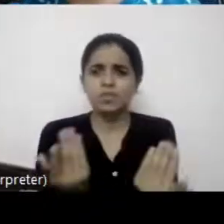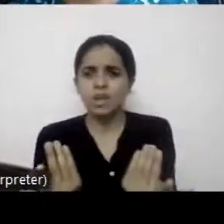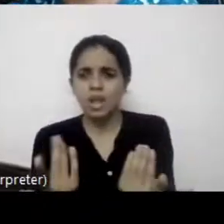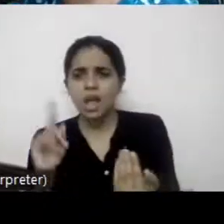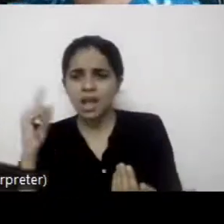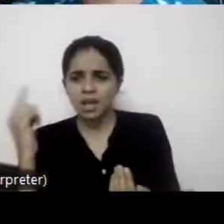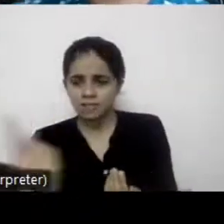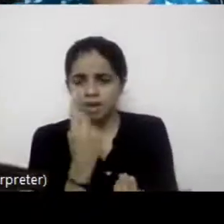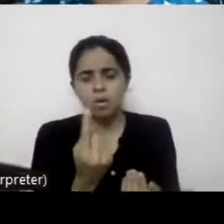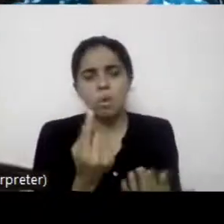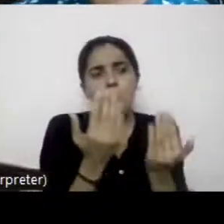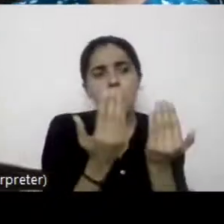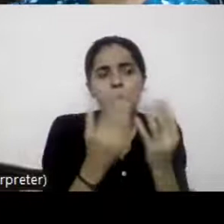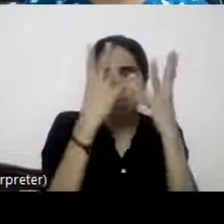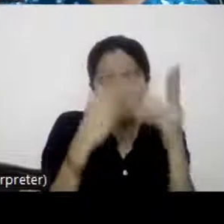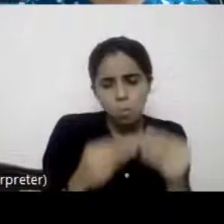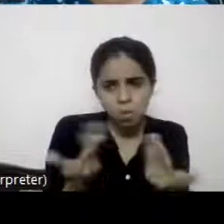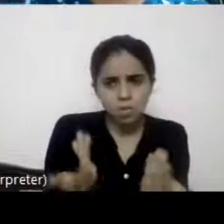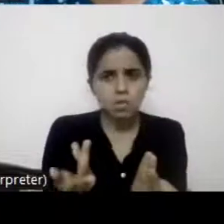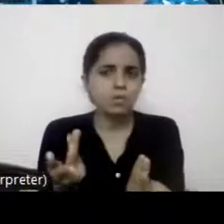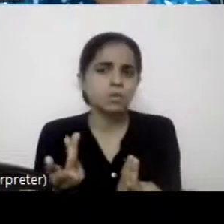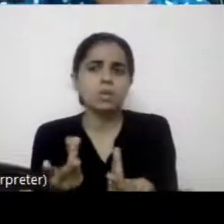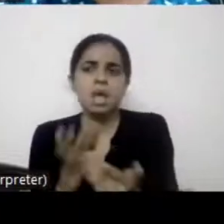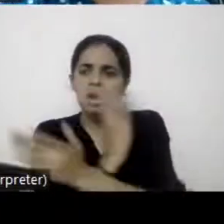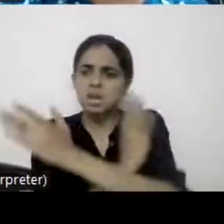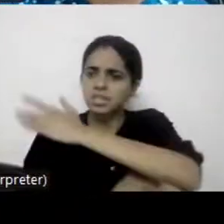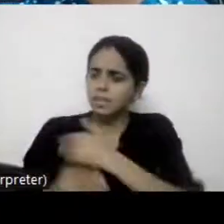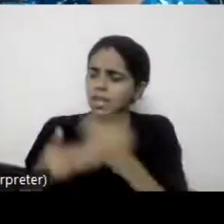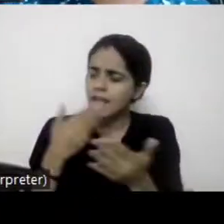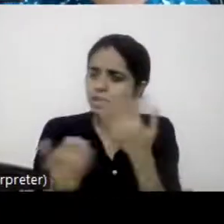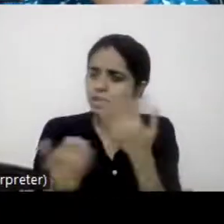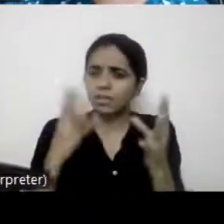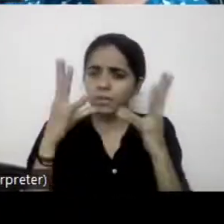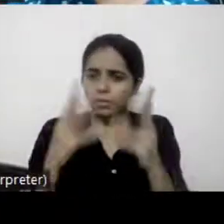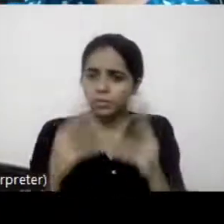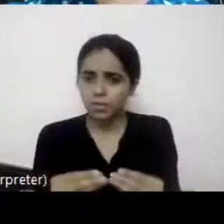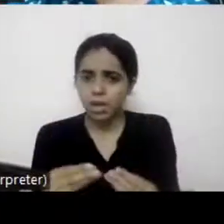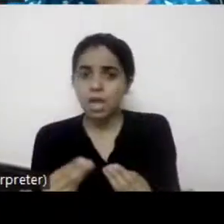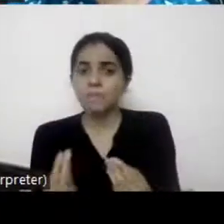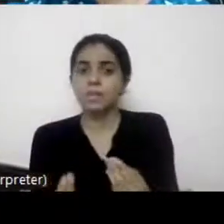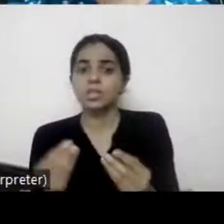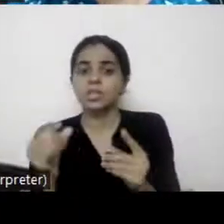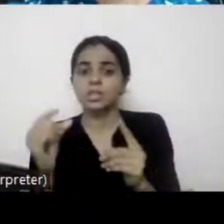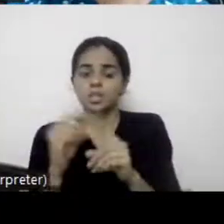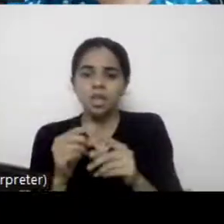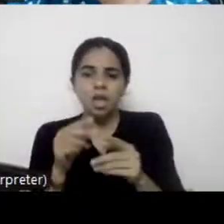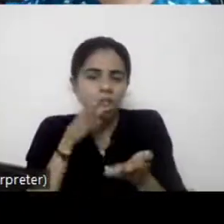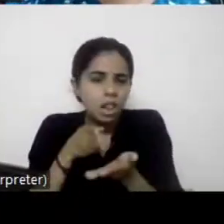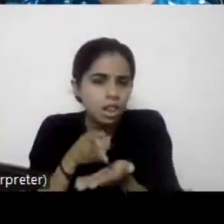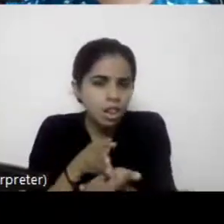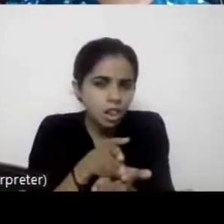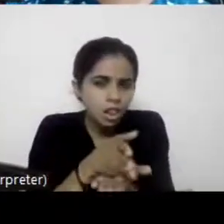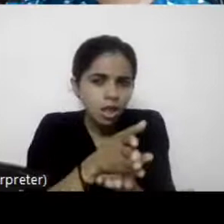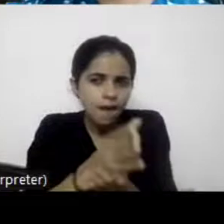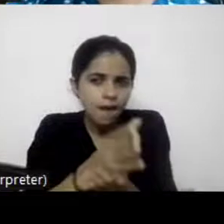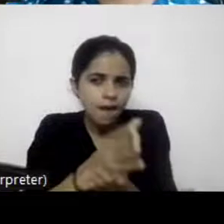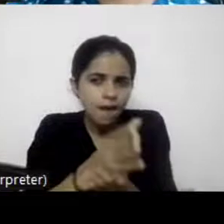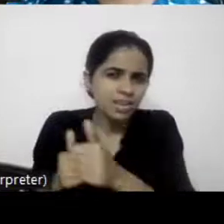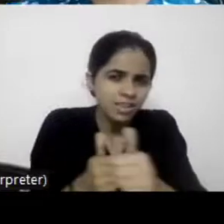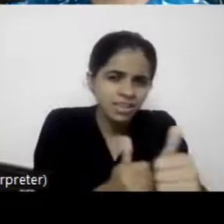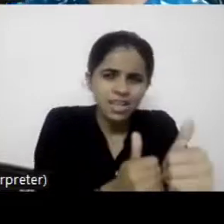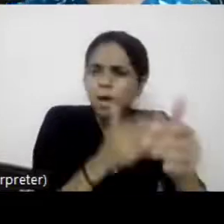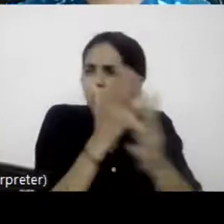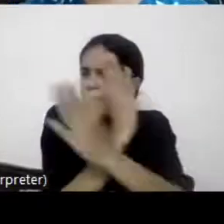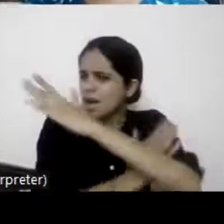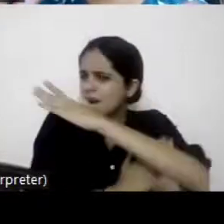get cured or not. And therefore, pathologizing the disability part of it, whether you can get cured or